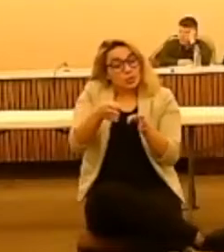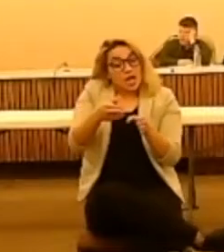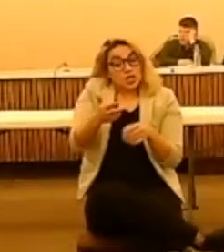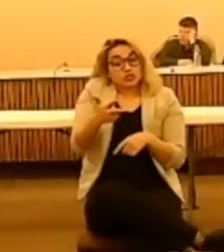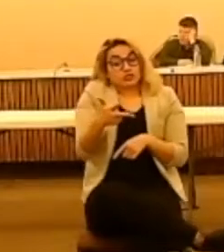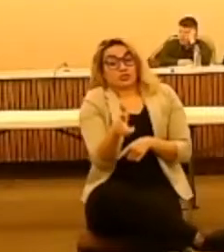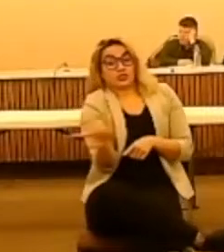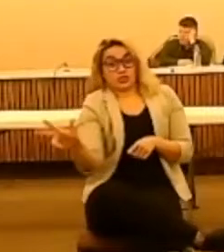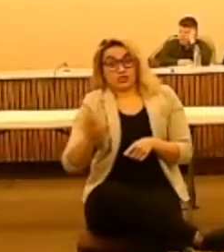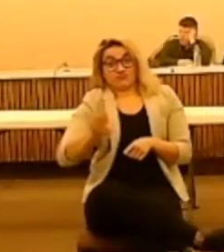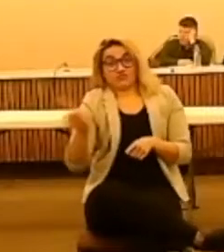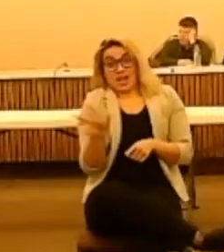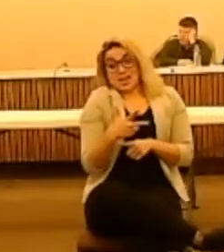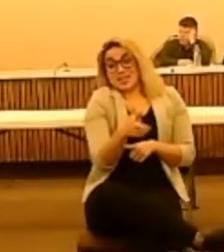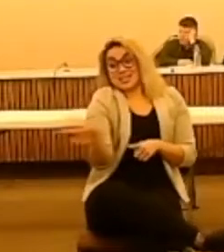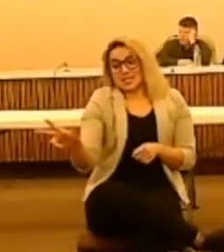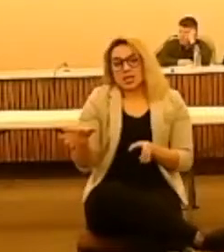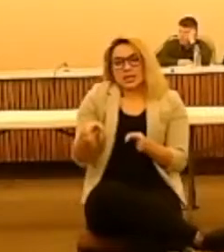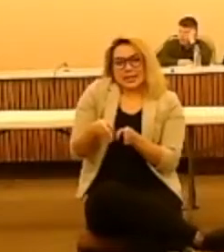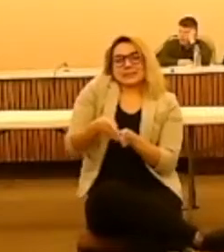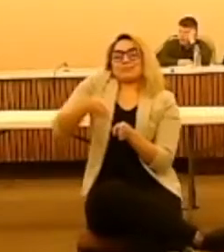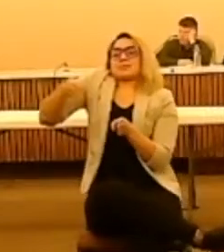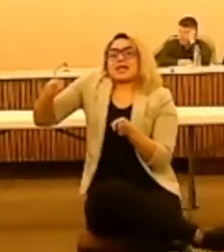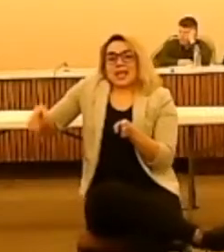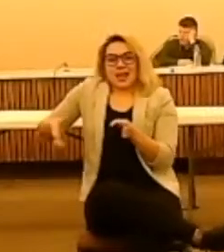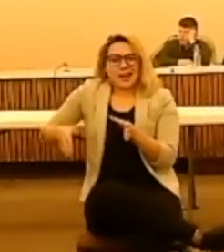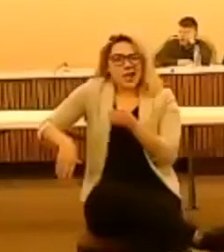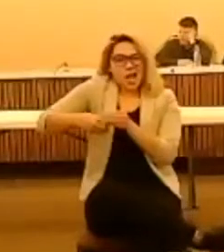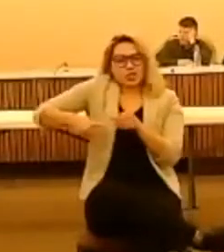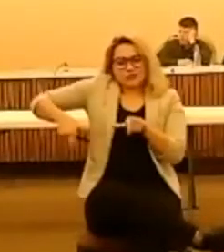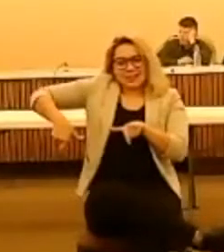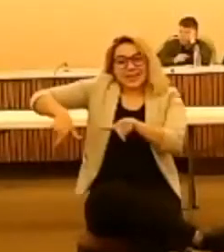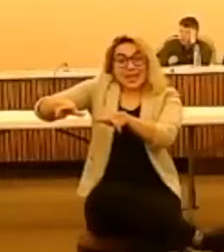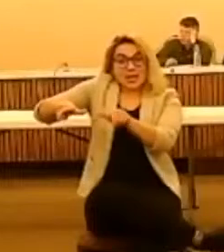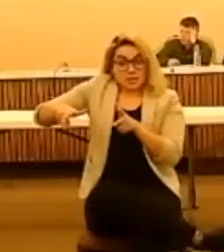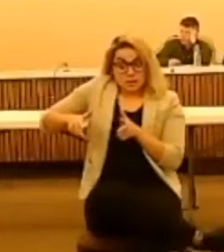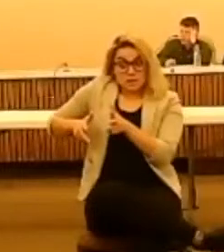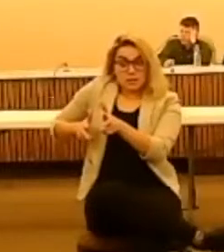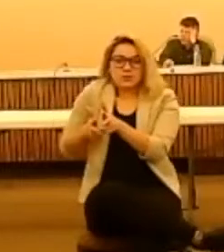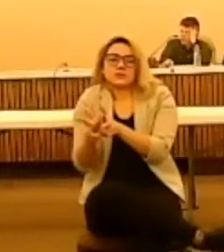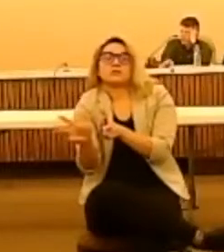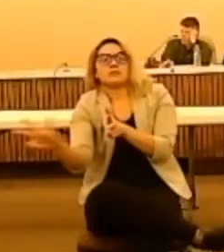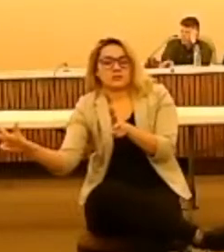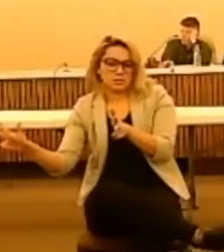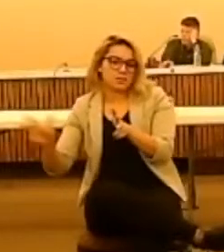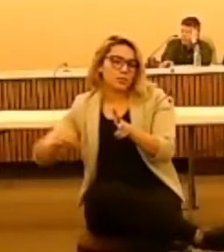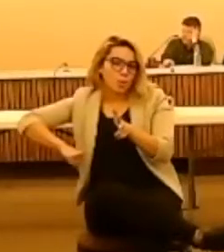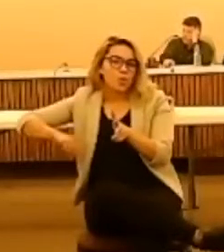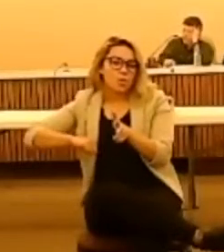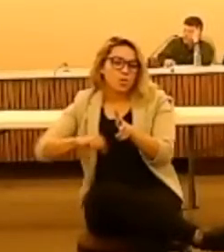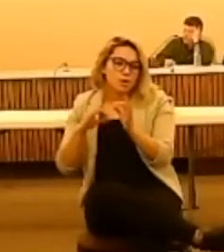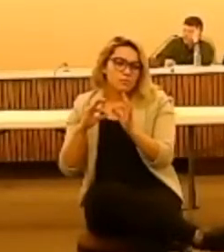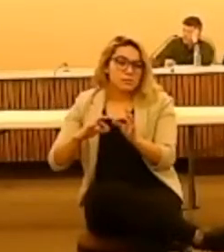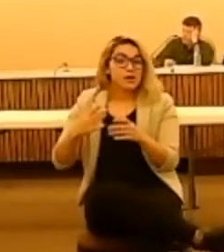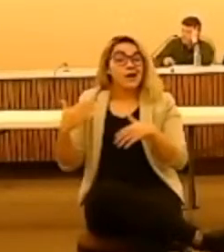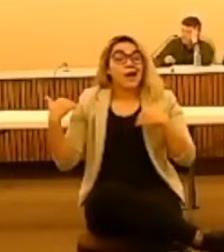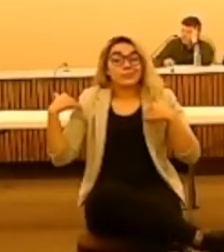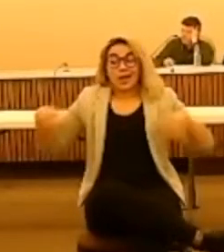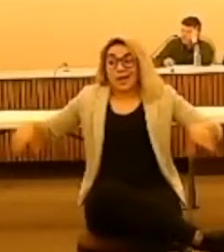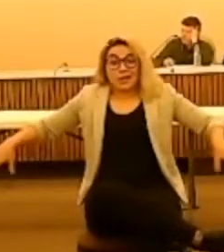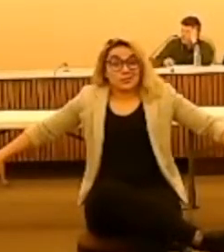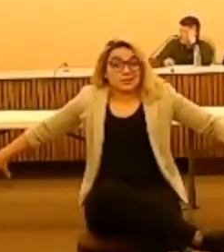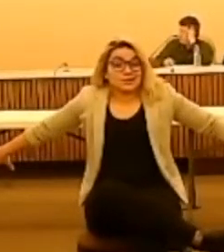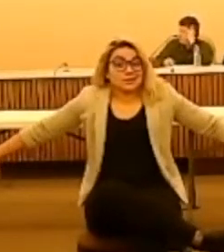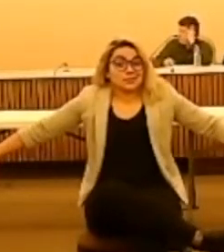the southbound right turn lane, we want them, as part of our active streets, to make sure that they widen the shoulder enough so that there are